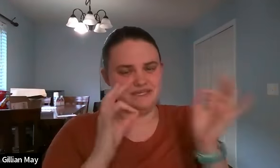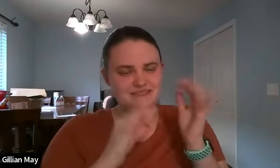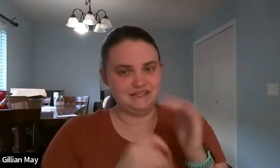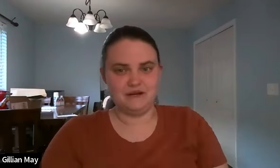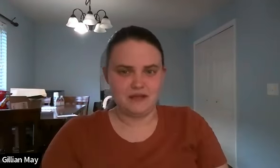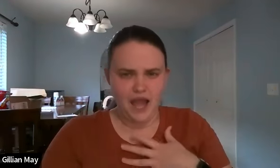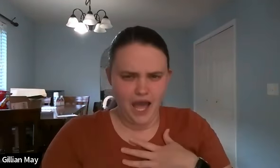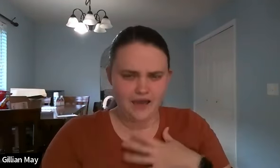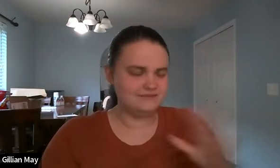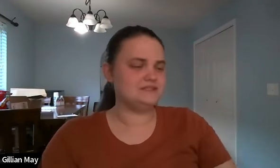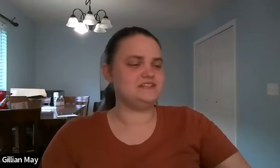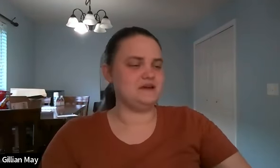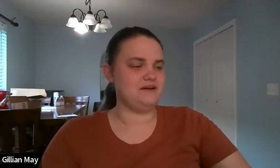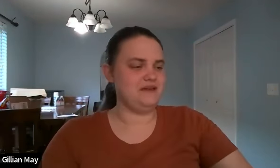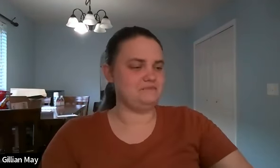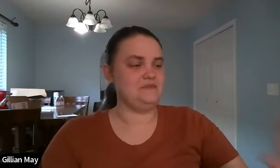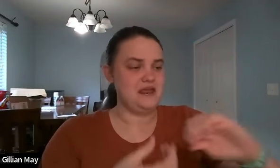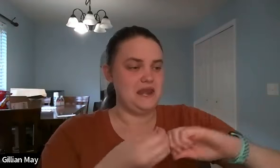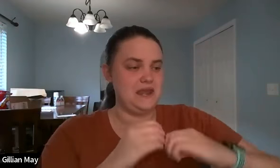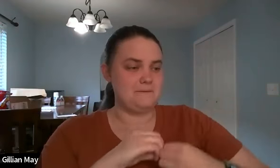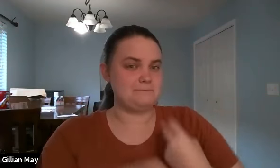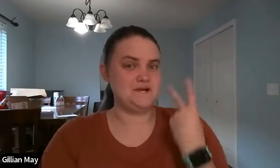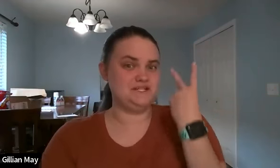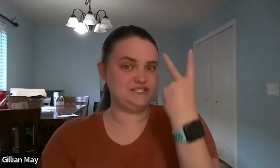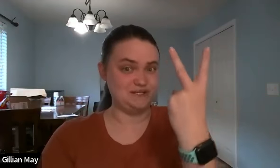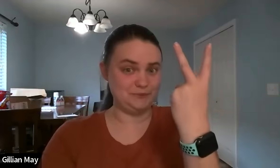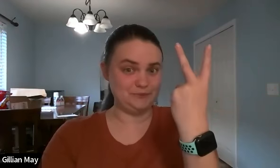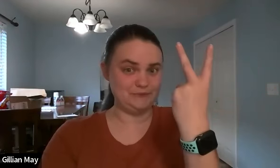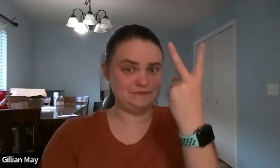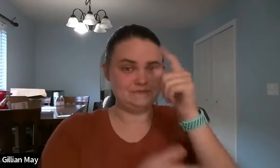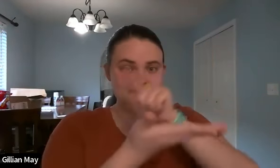being silly, but I'm like, oh. So, okay. Number two.